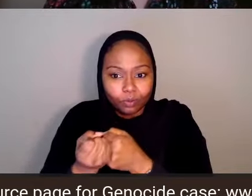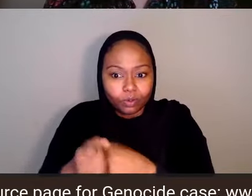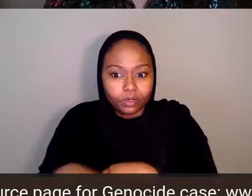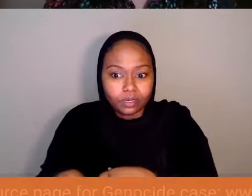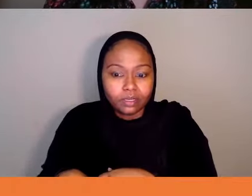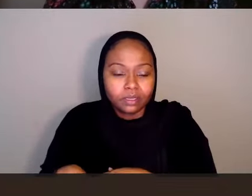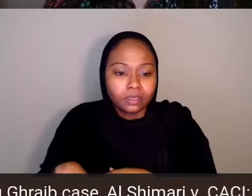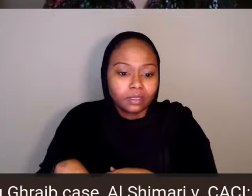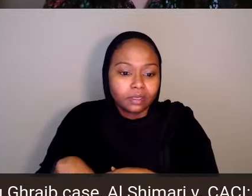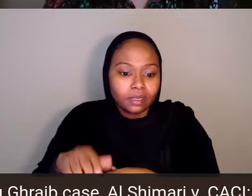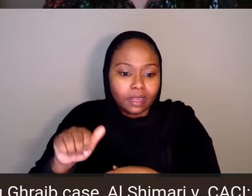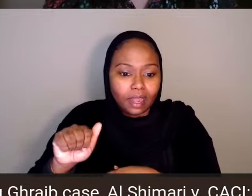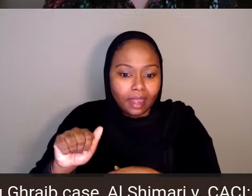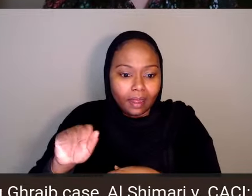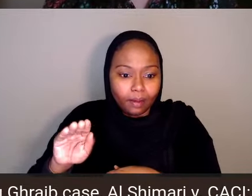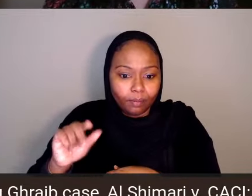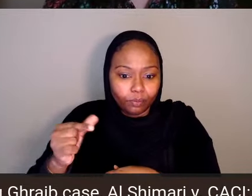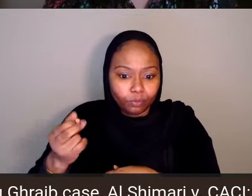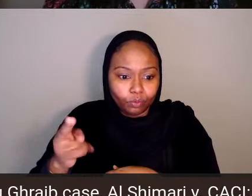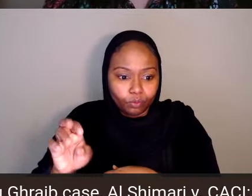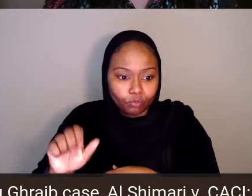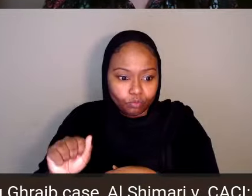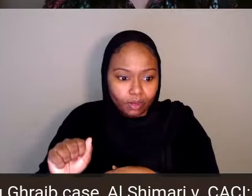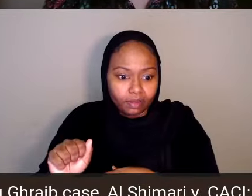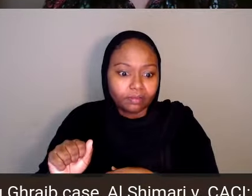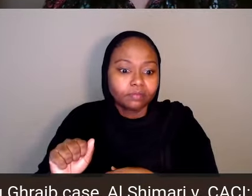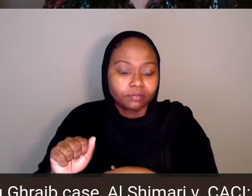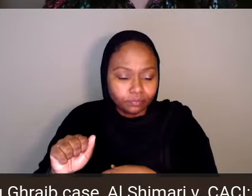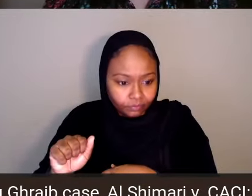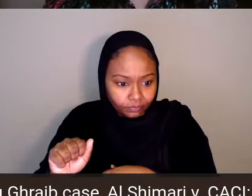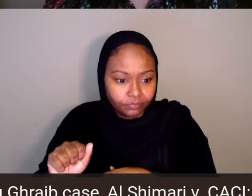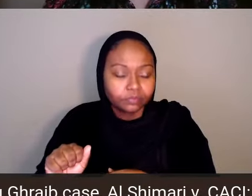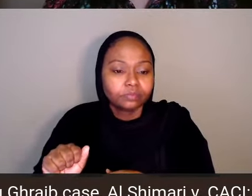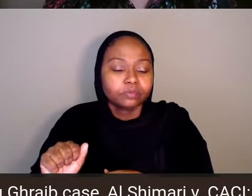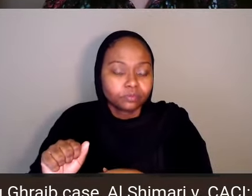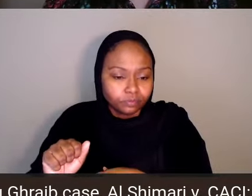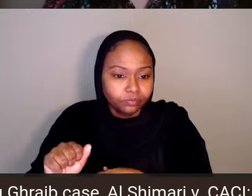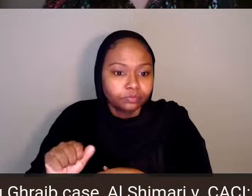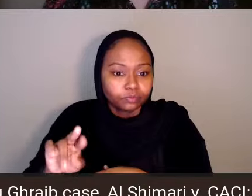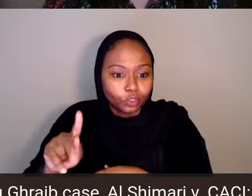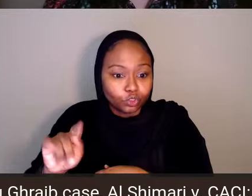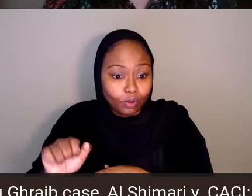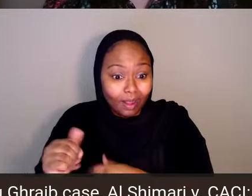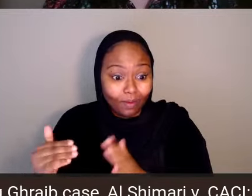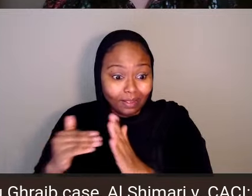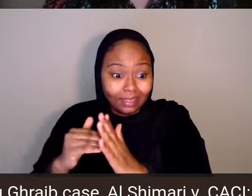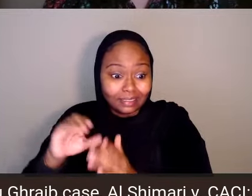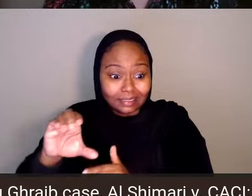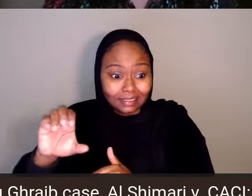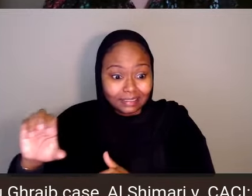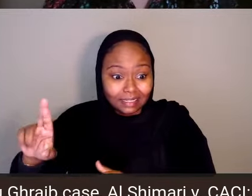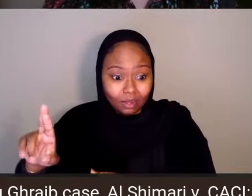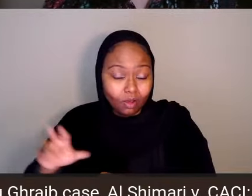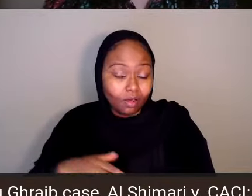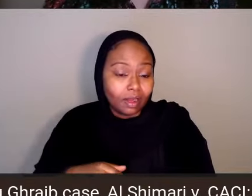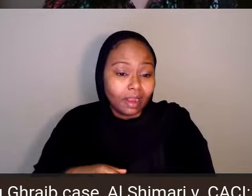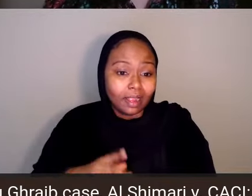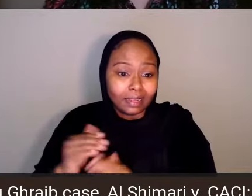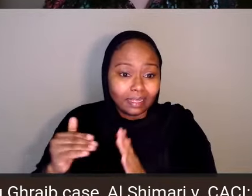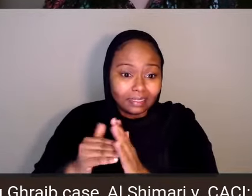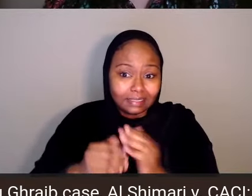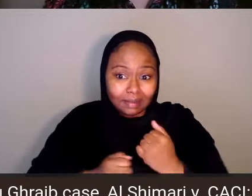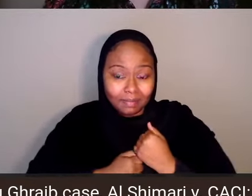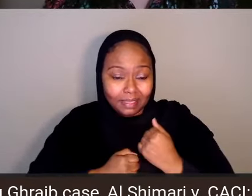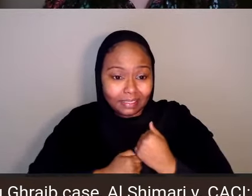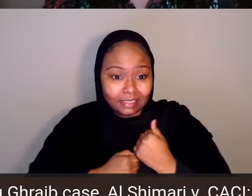trial in April against CACI, a private non-military contractor. We're still trying